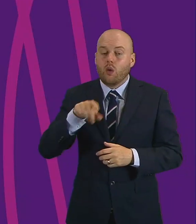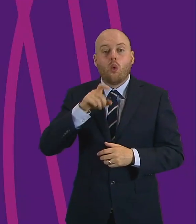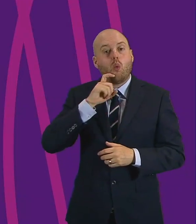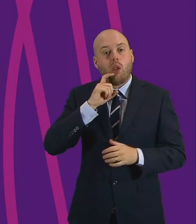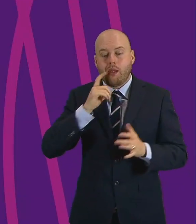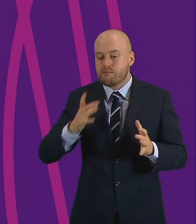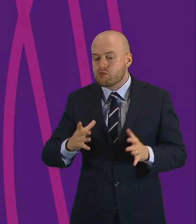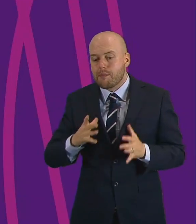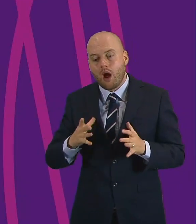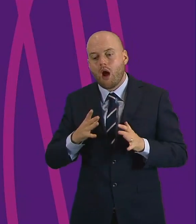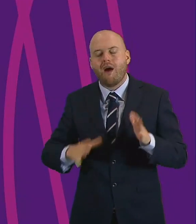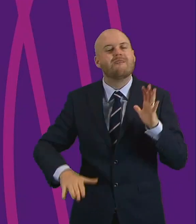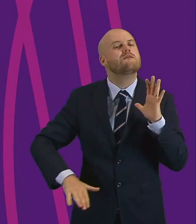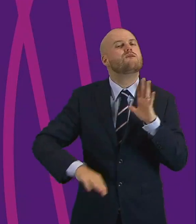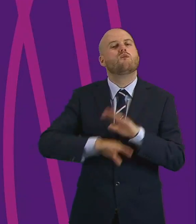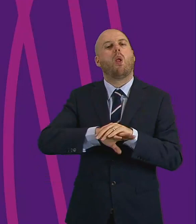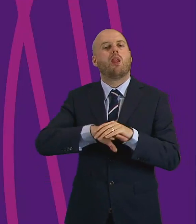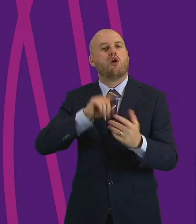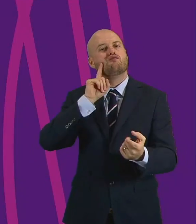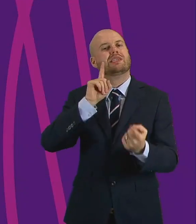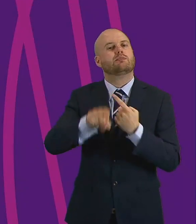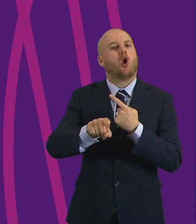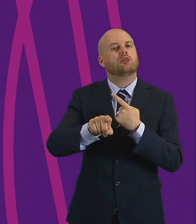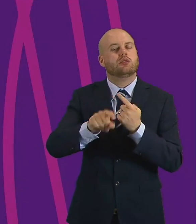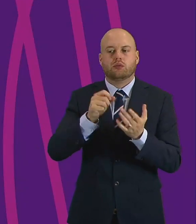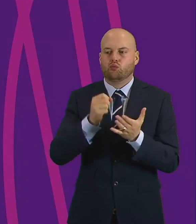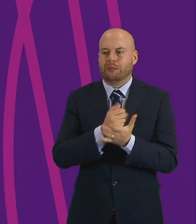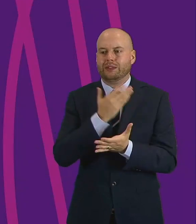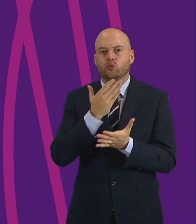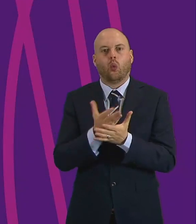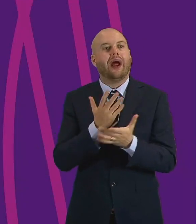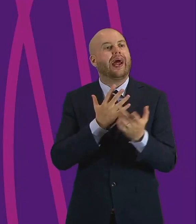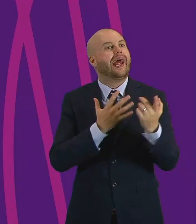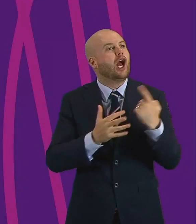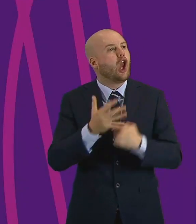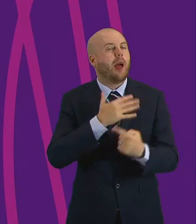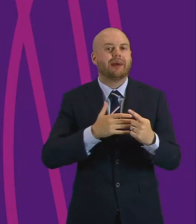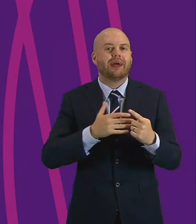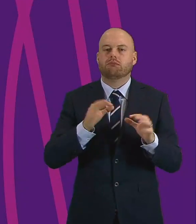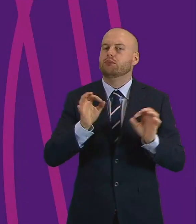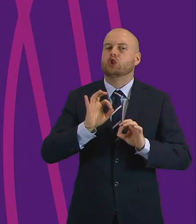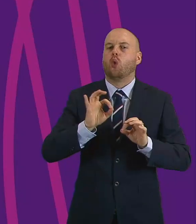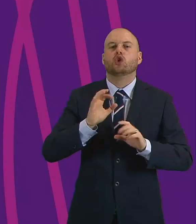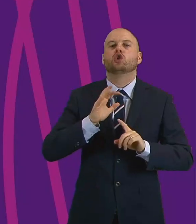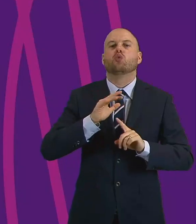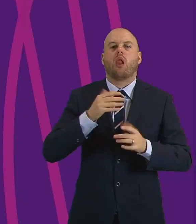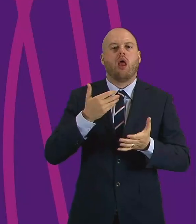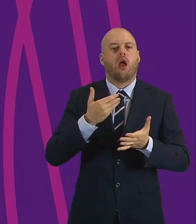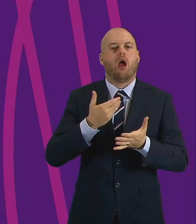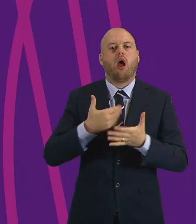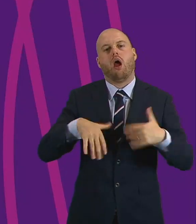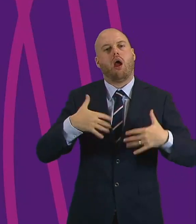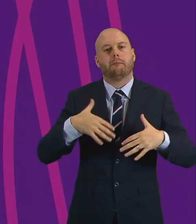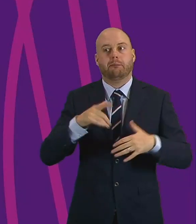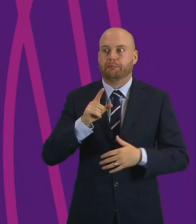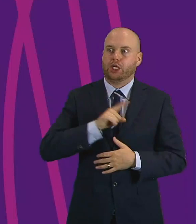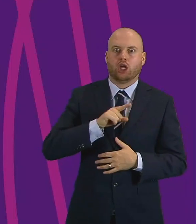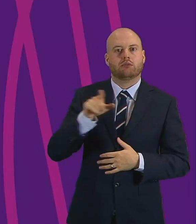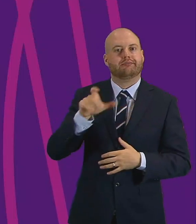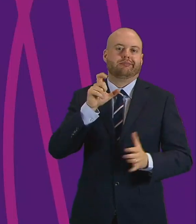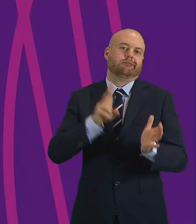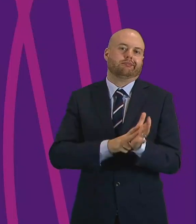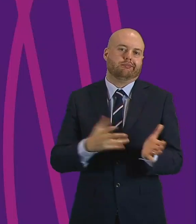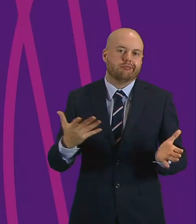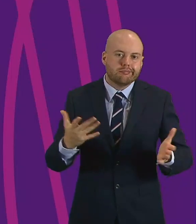aid long-term recovery from the economic and social harm caused by the pandemic. And that is to restore the very